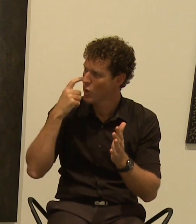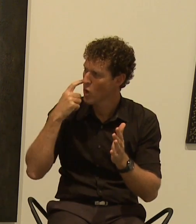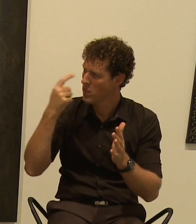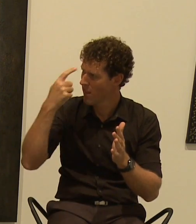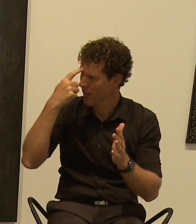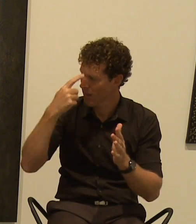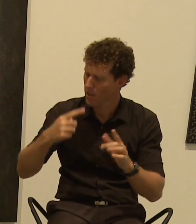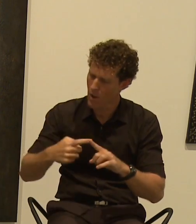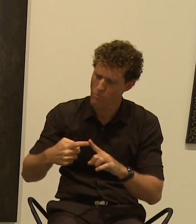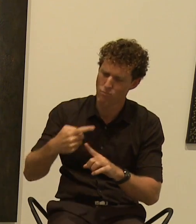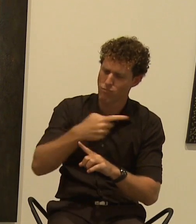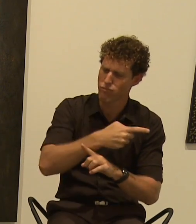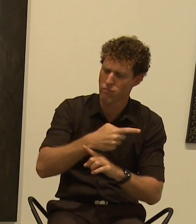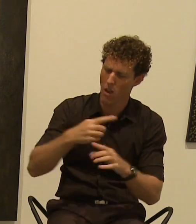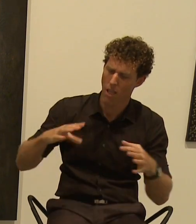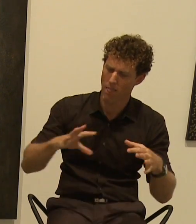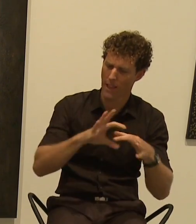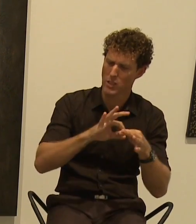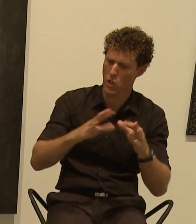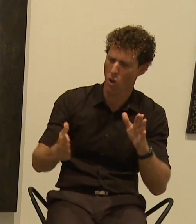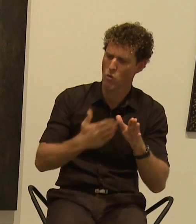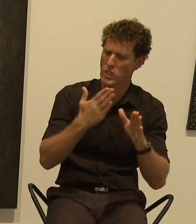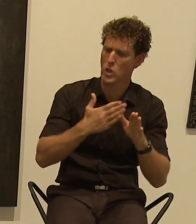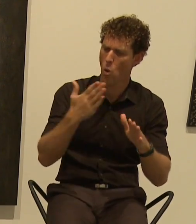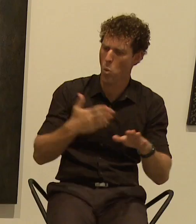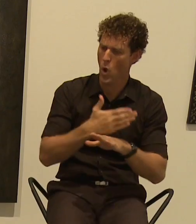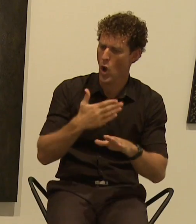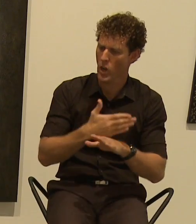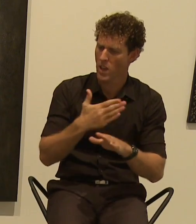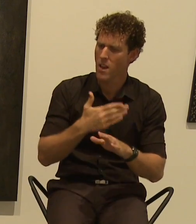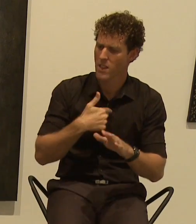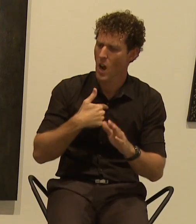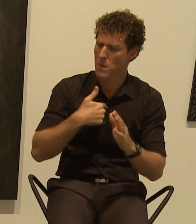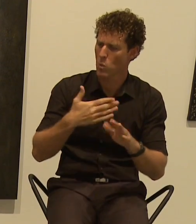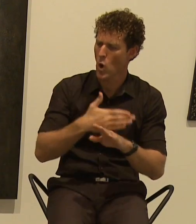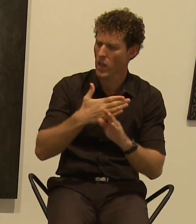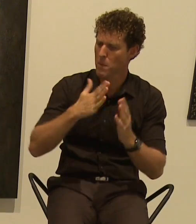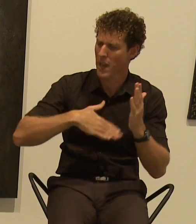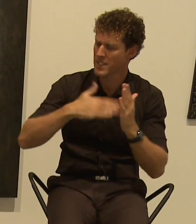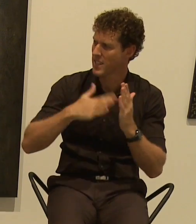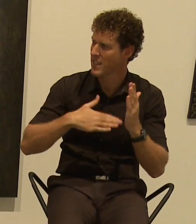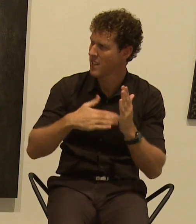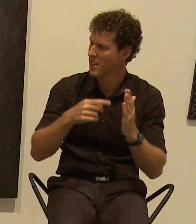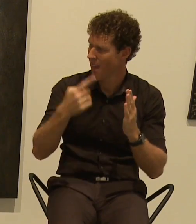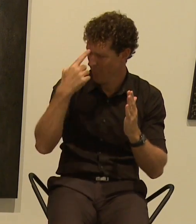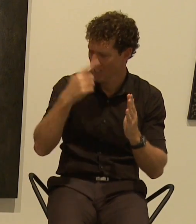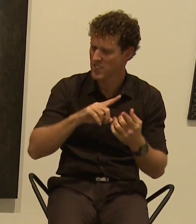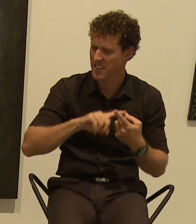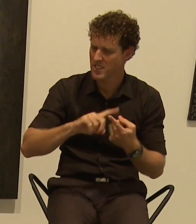could to the original works that I had been referencing. So it kind of came out of that, as